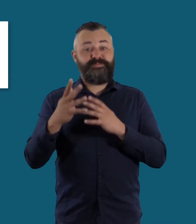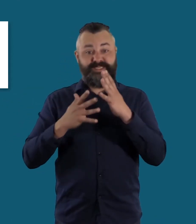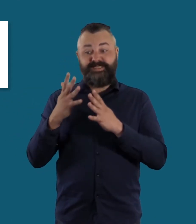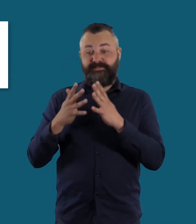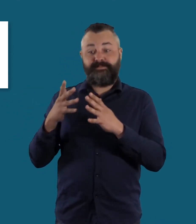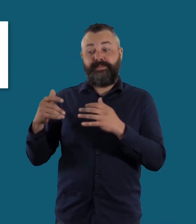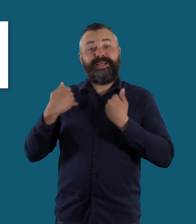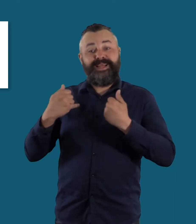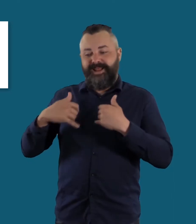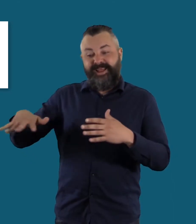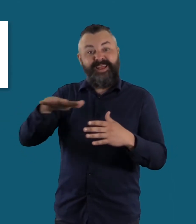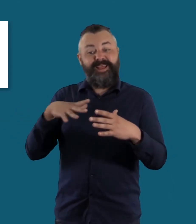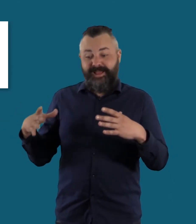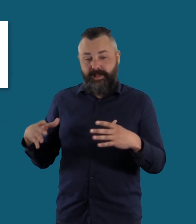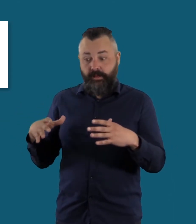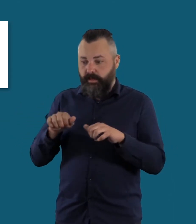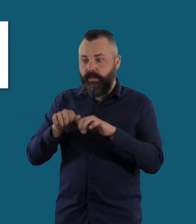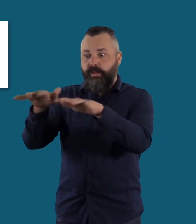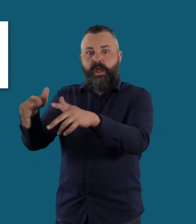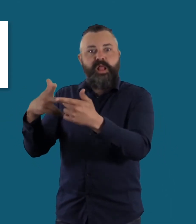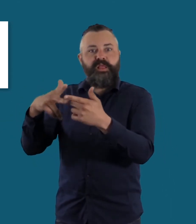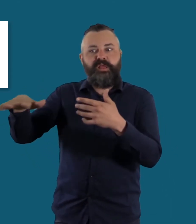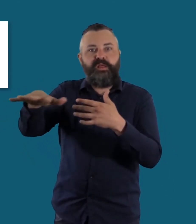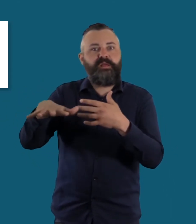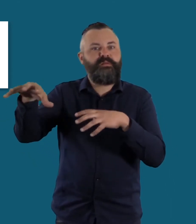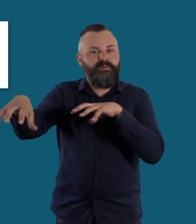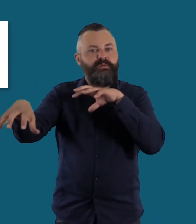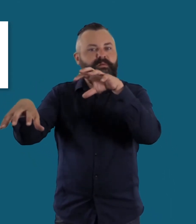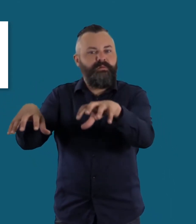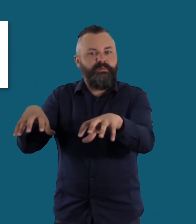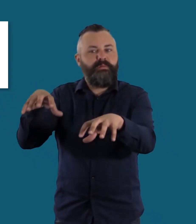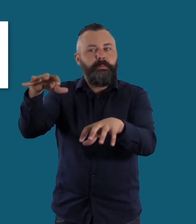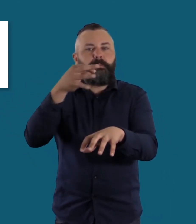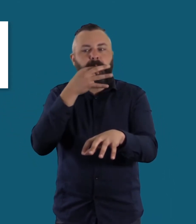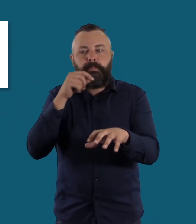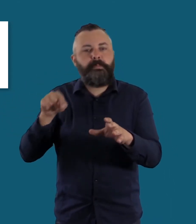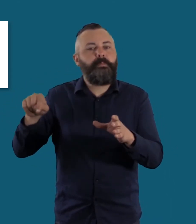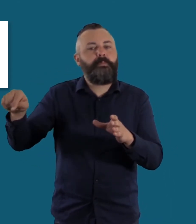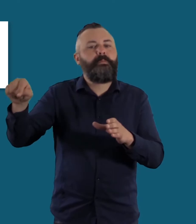Stage 4. The risk for a pandemic has greatly increased but not certain.